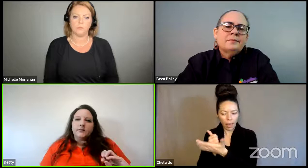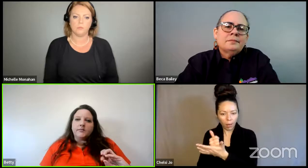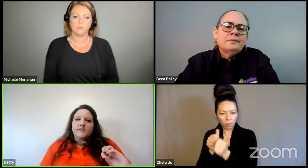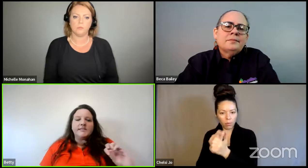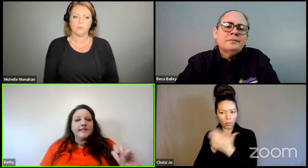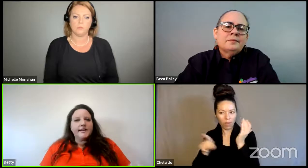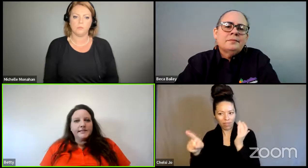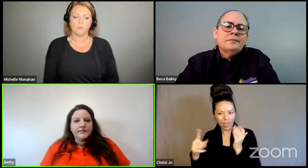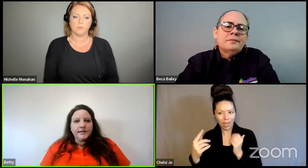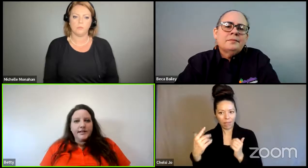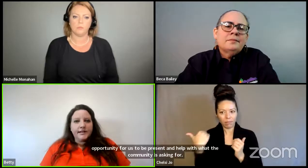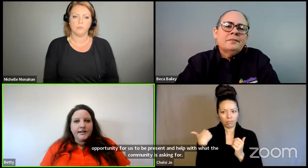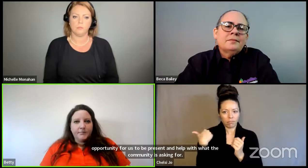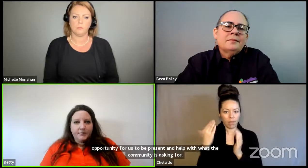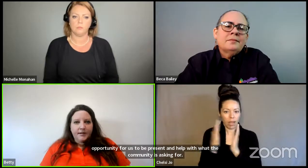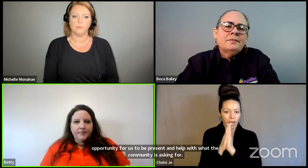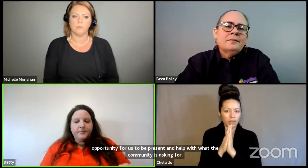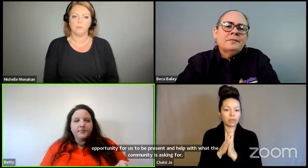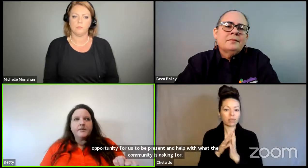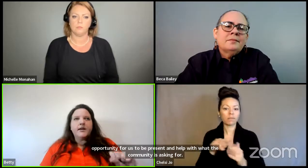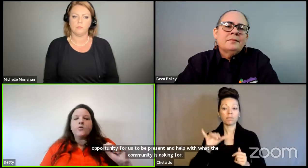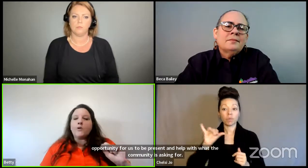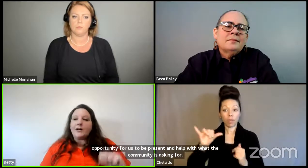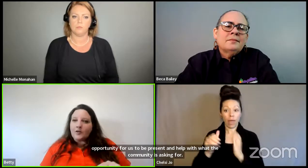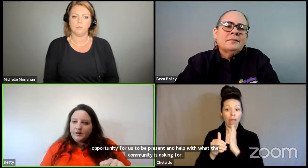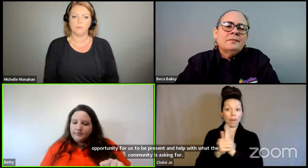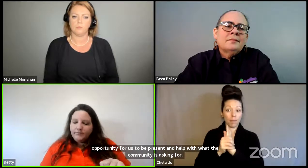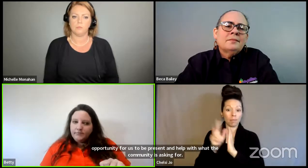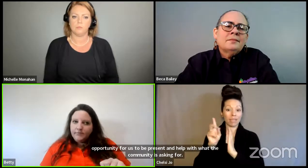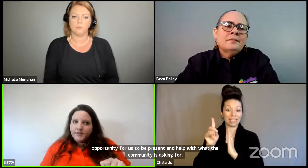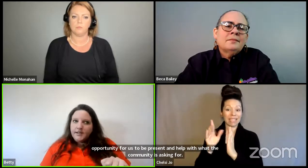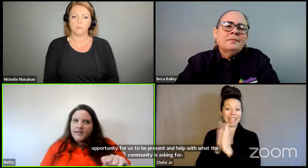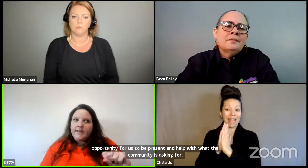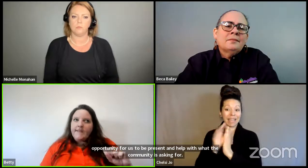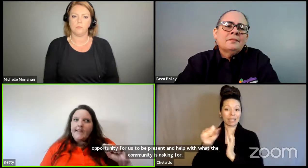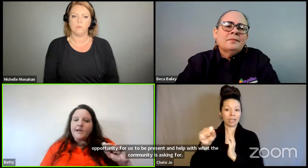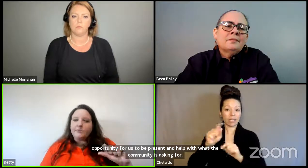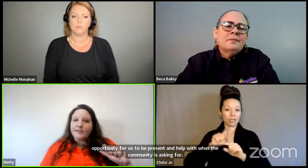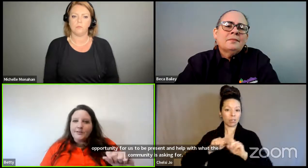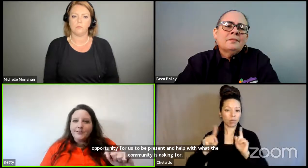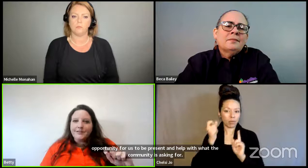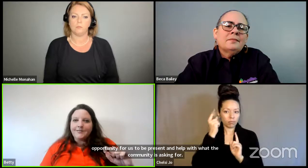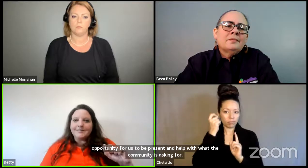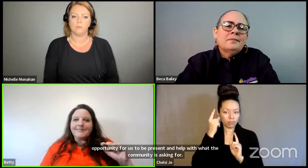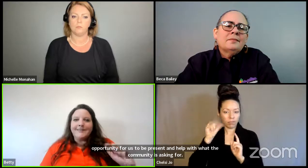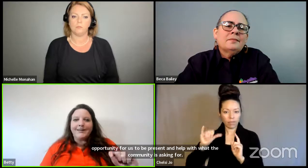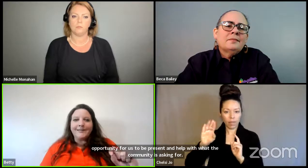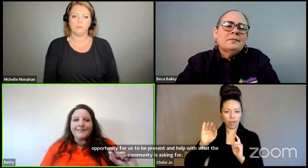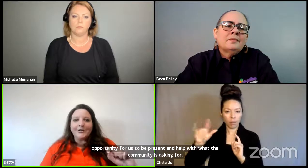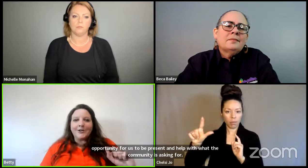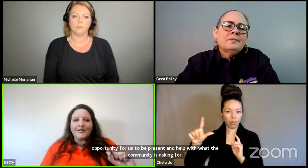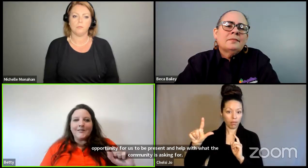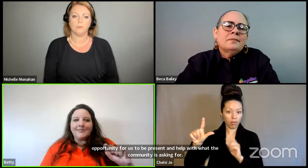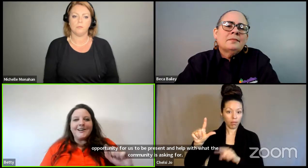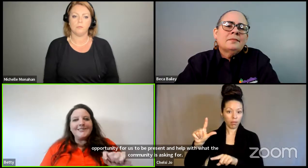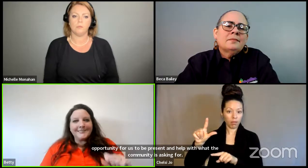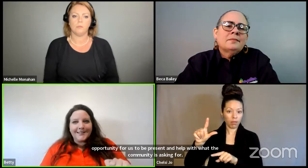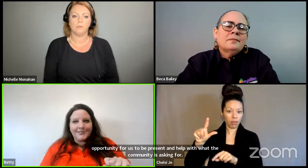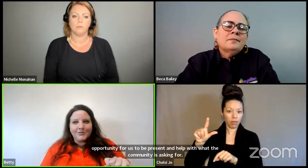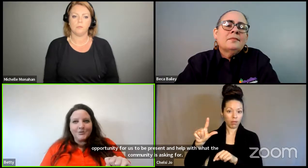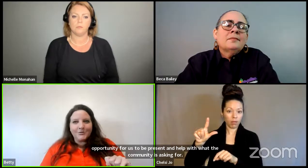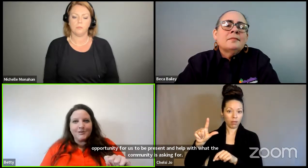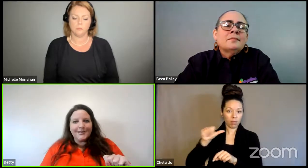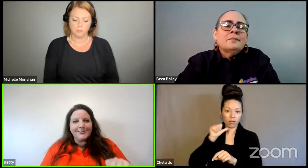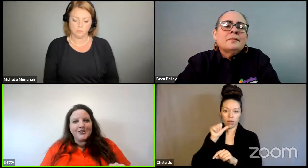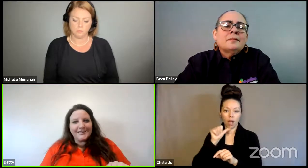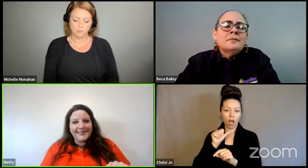So we did ask for that amendment. However, that bill was not